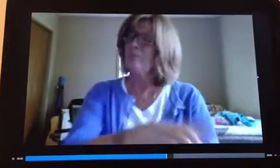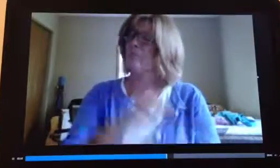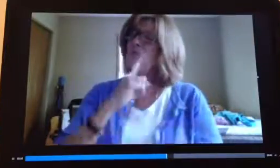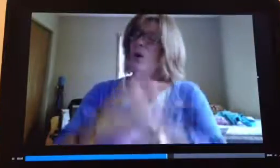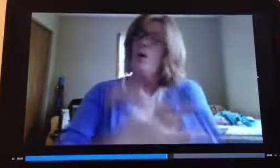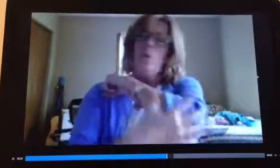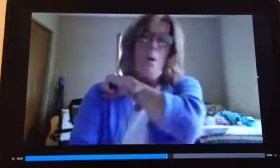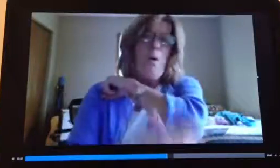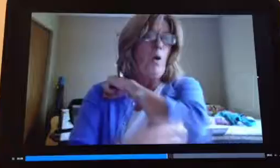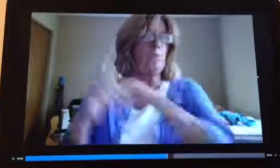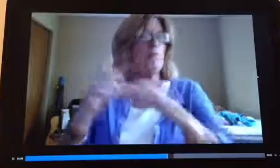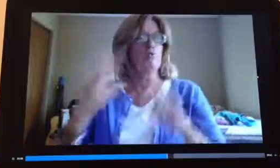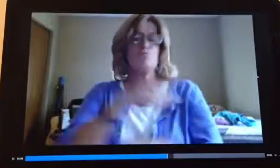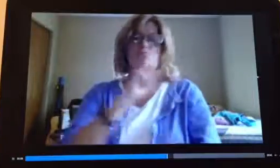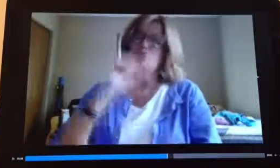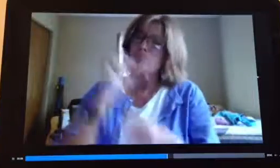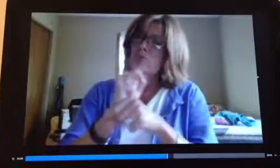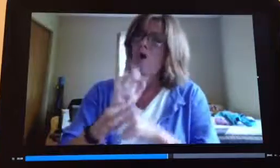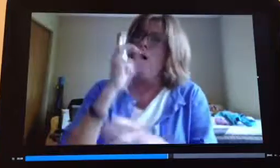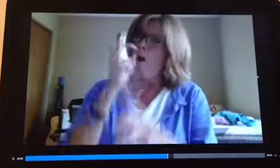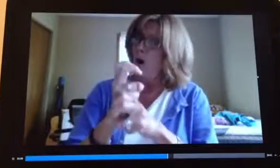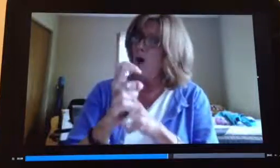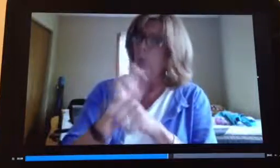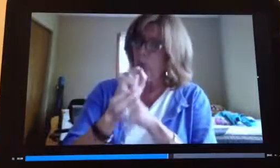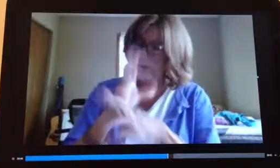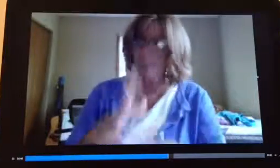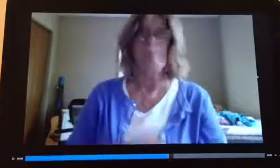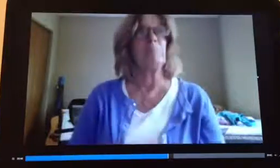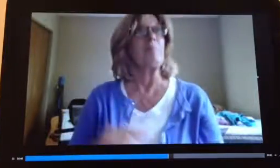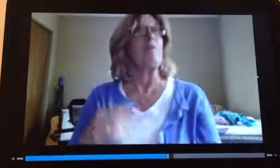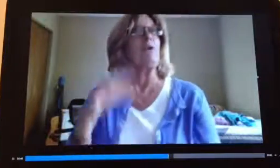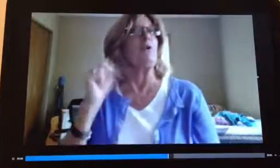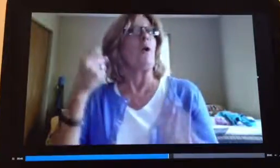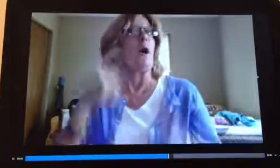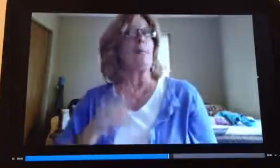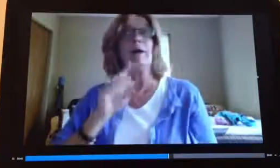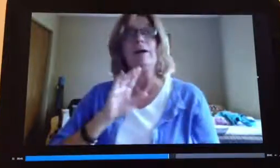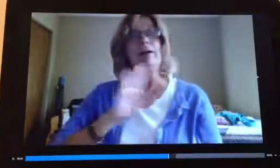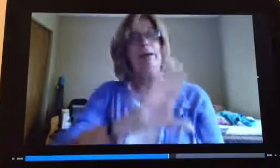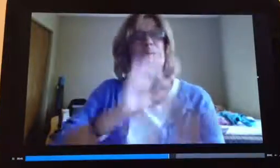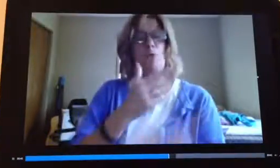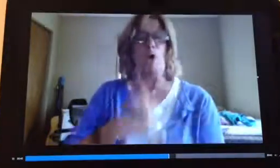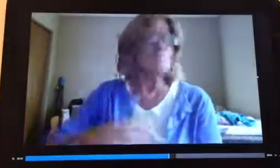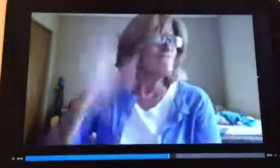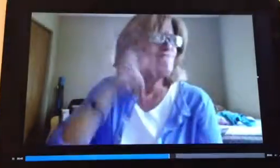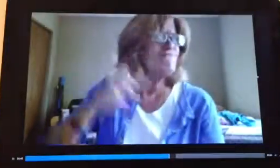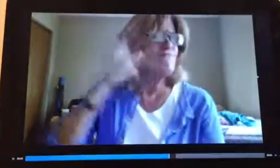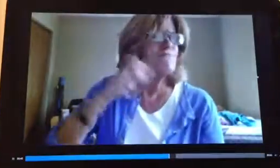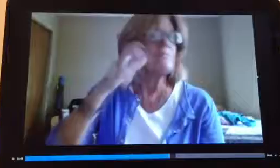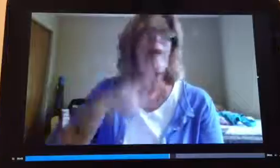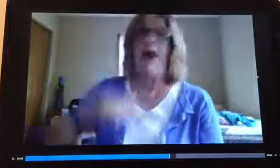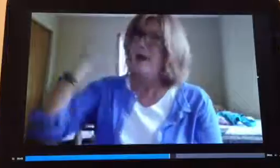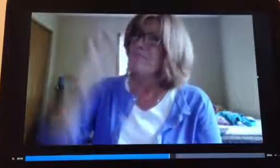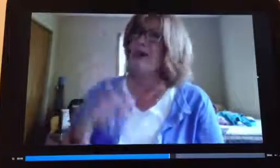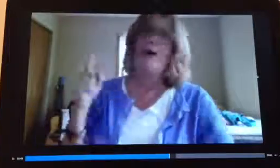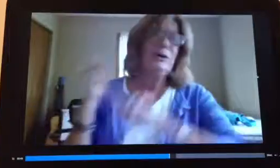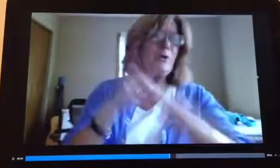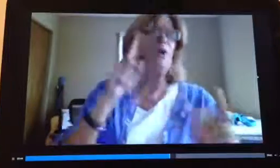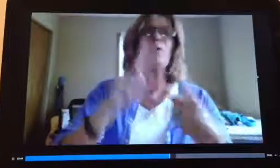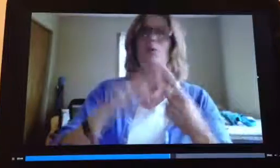and it was amazing to see that he put in this hard work and became this